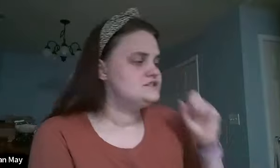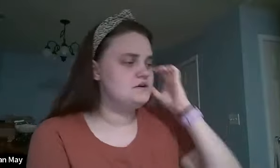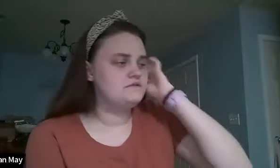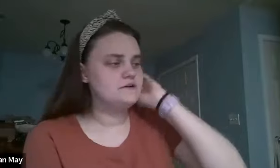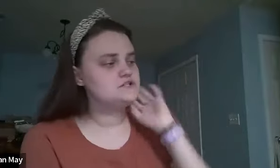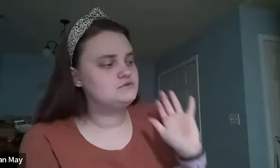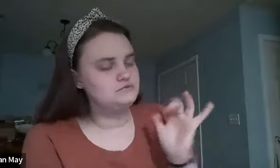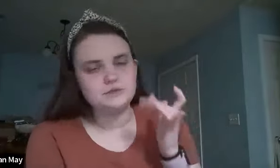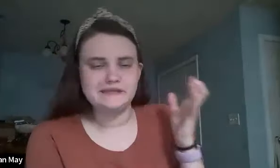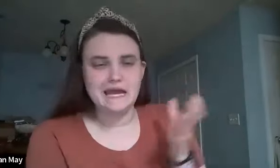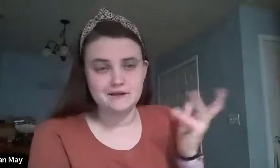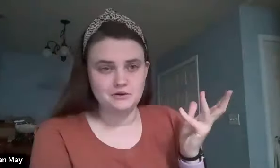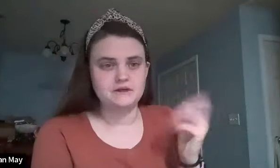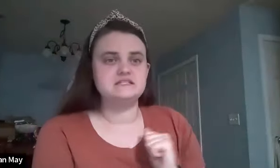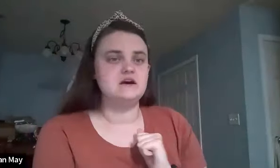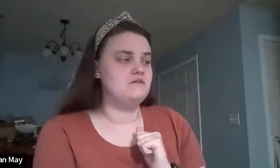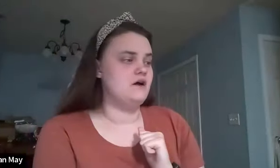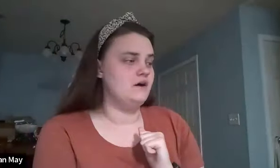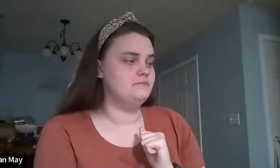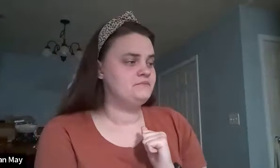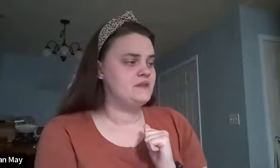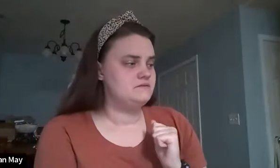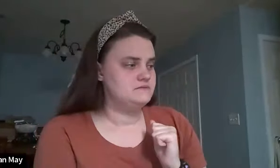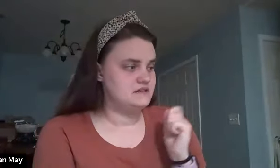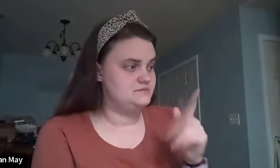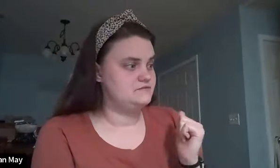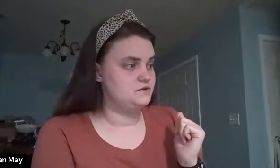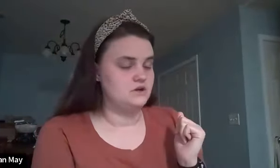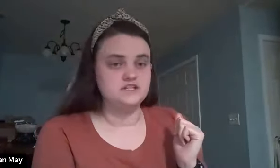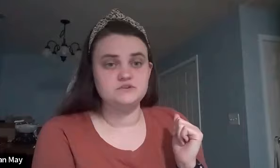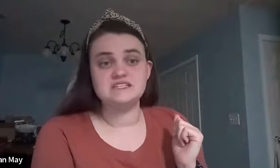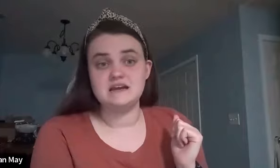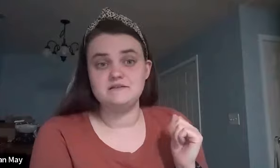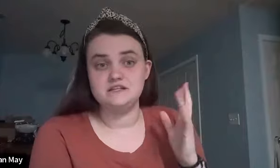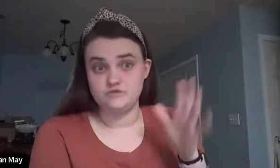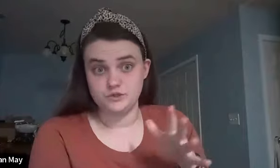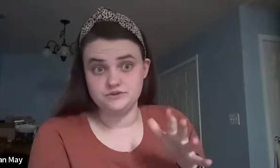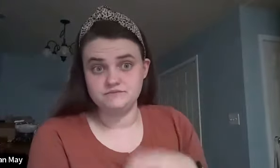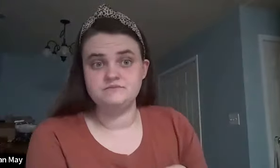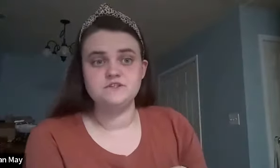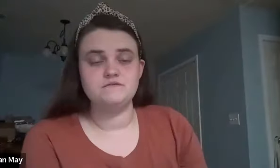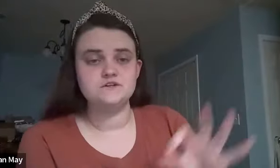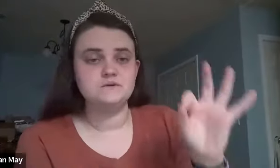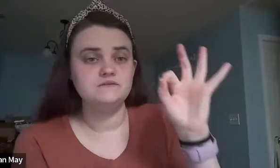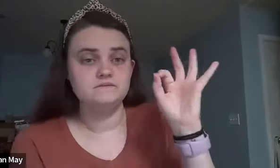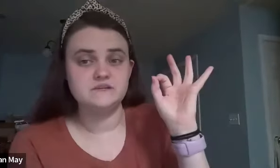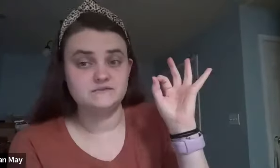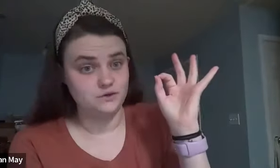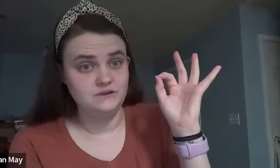So the first group of categories of types of food we're going to do is fruit. So the first one is fruit